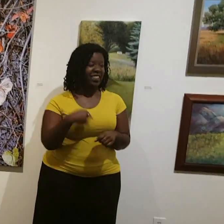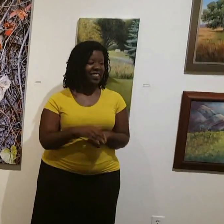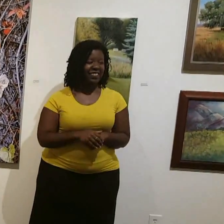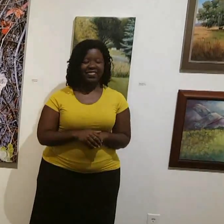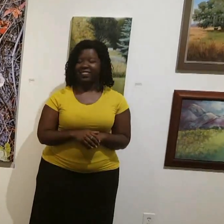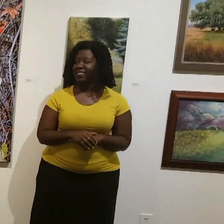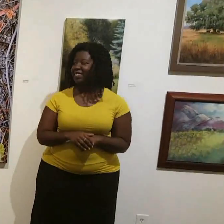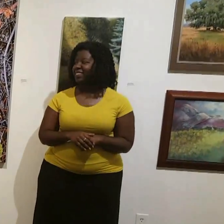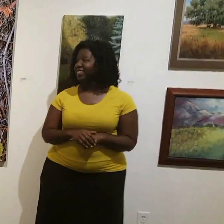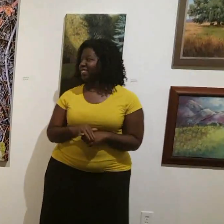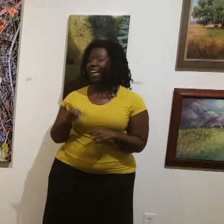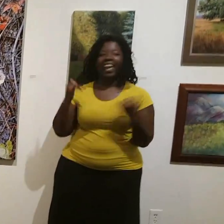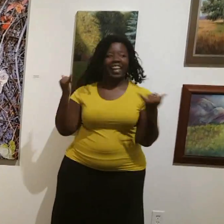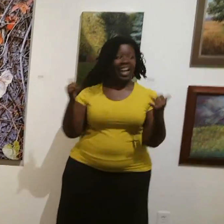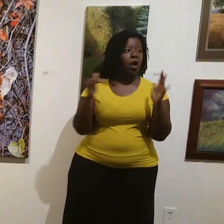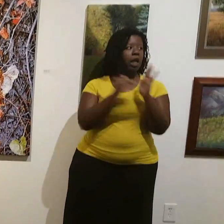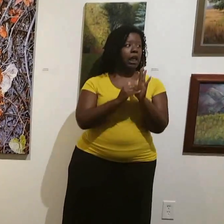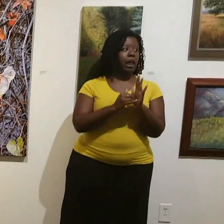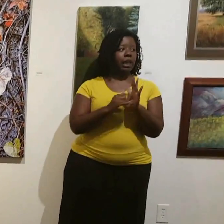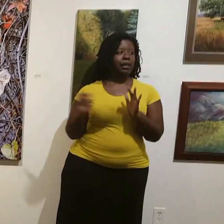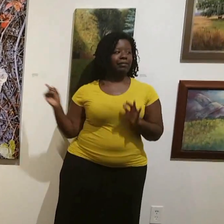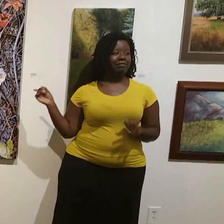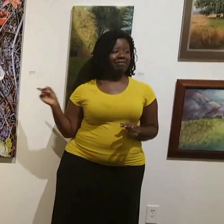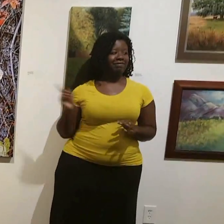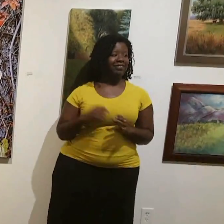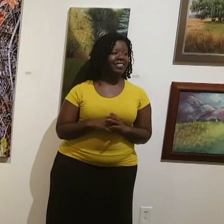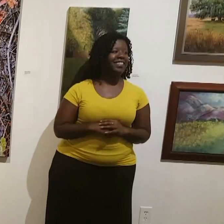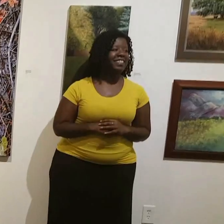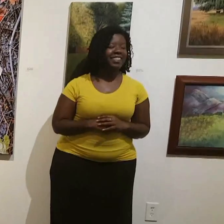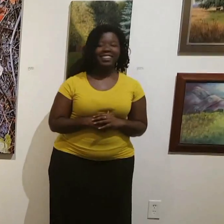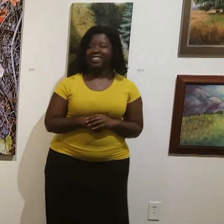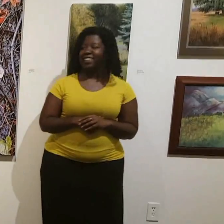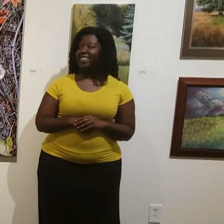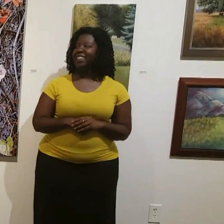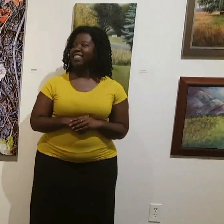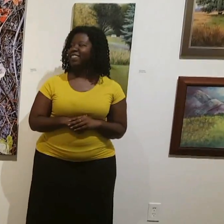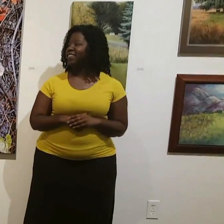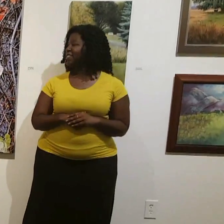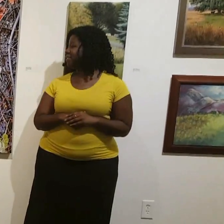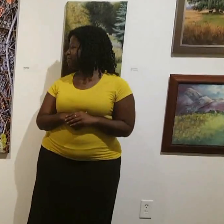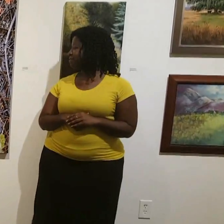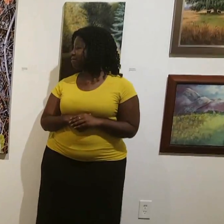That word well. Anyway, yeah, oh, this is kind of nice to have it represented.